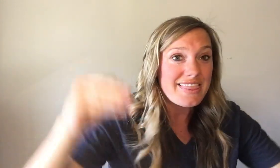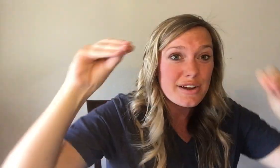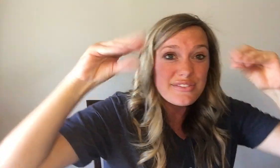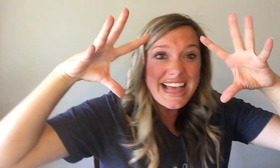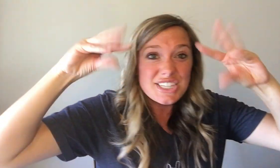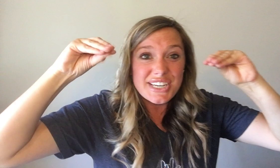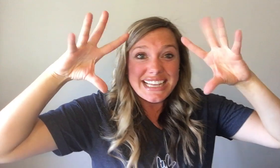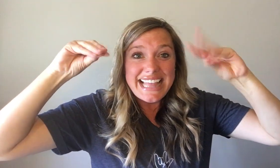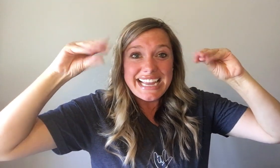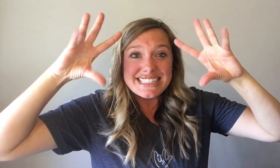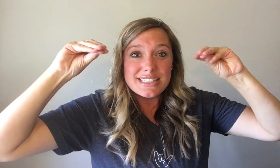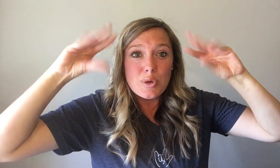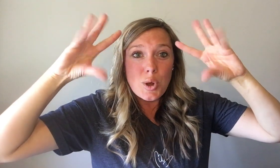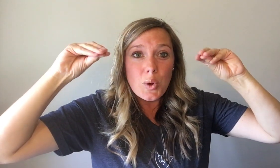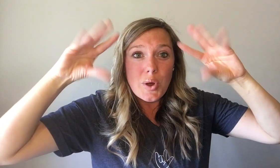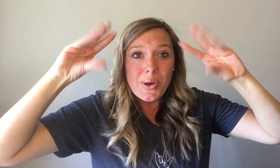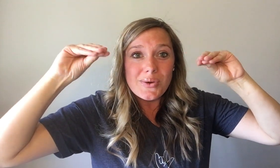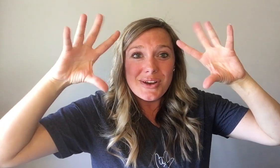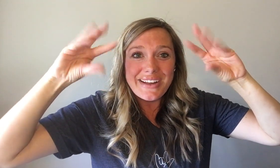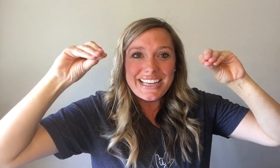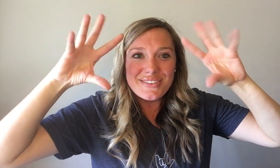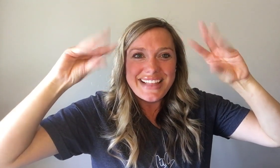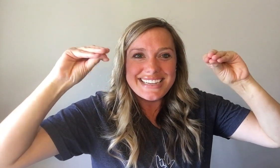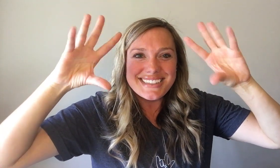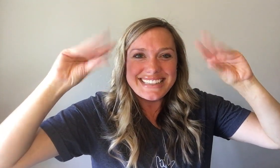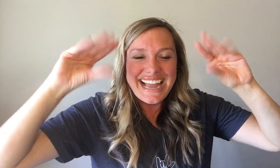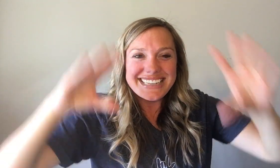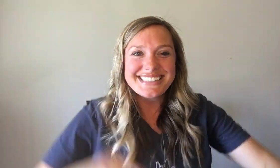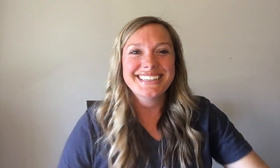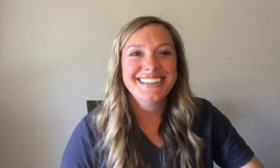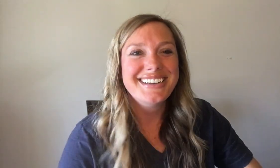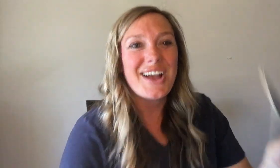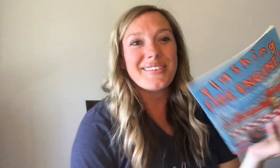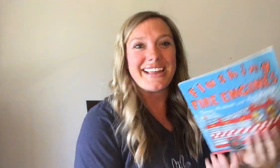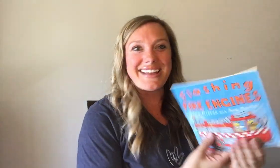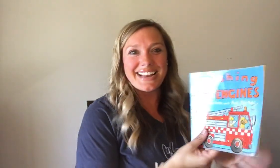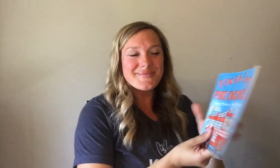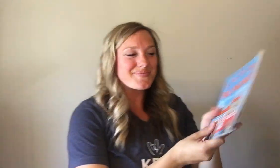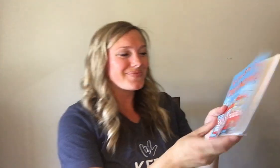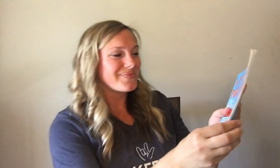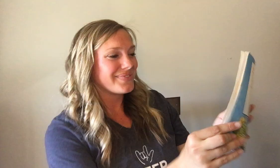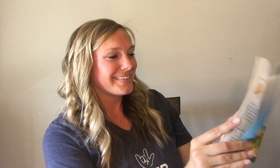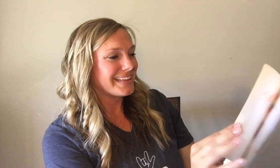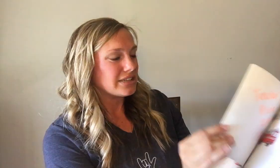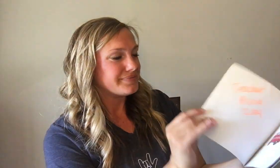they're flashing lights. Ooh, ooh, ooh, can you flash your lights? Okay, ready?